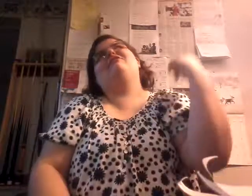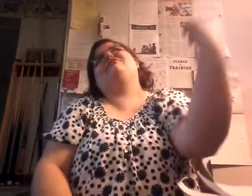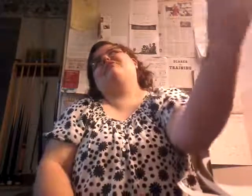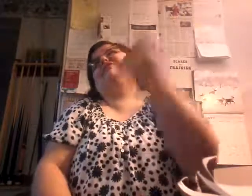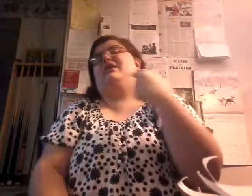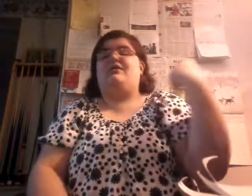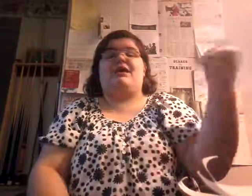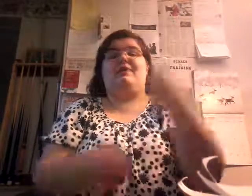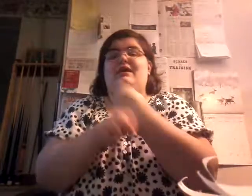every video I make.